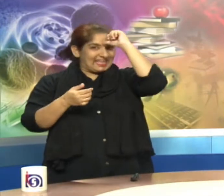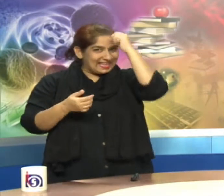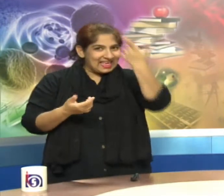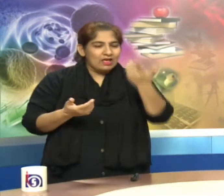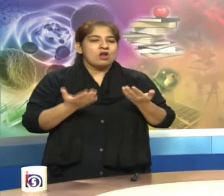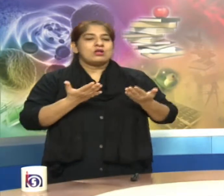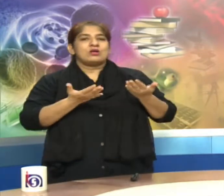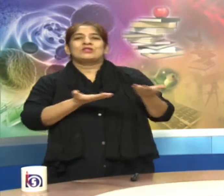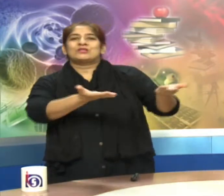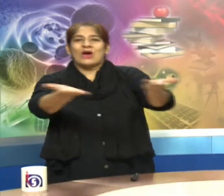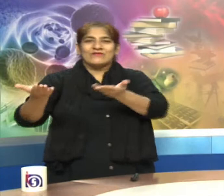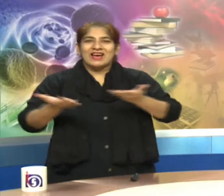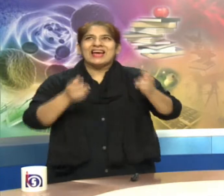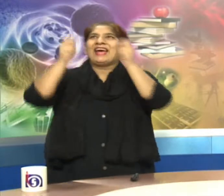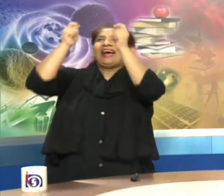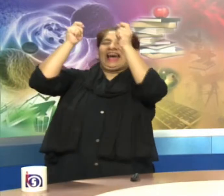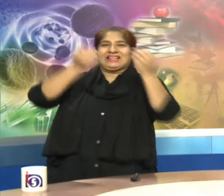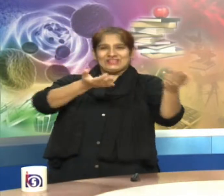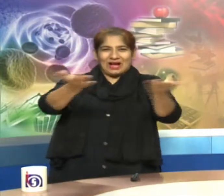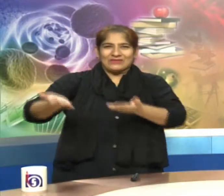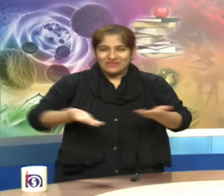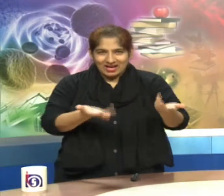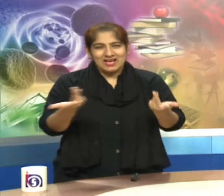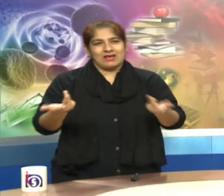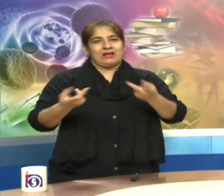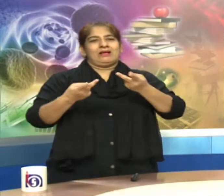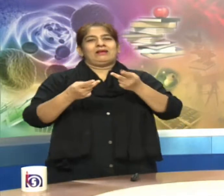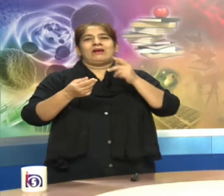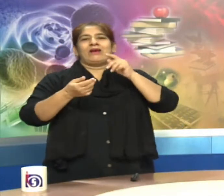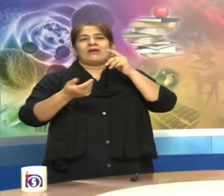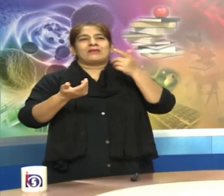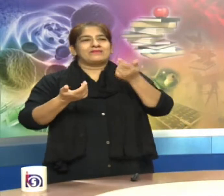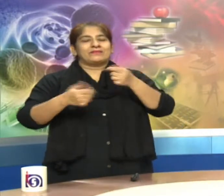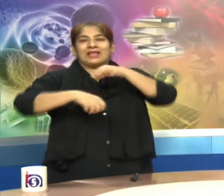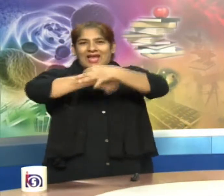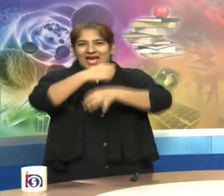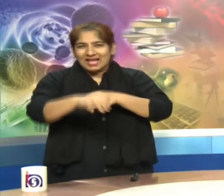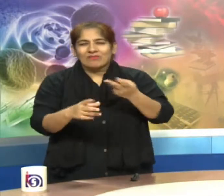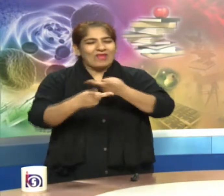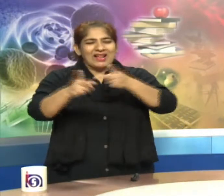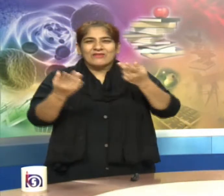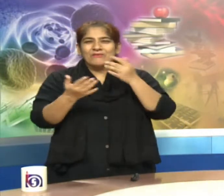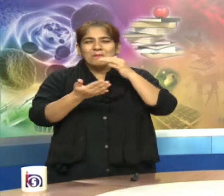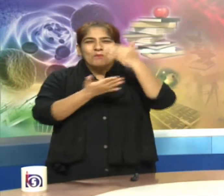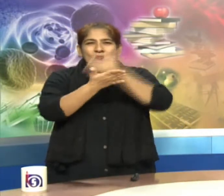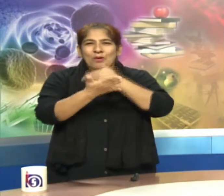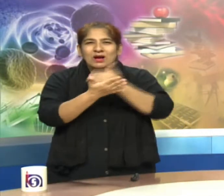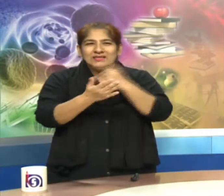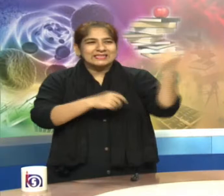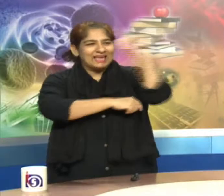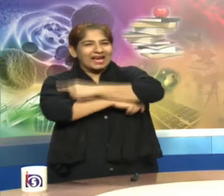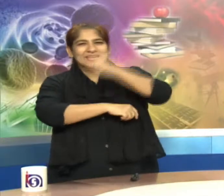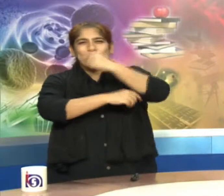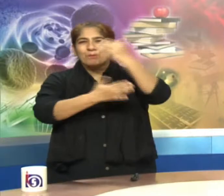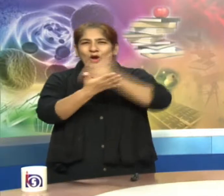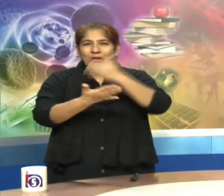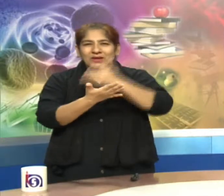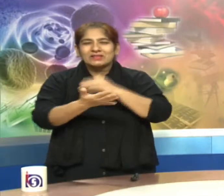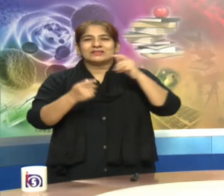Like we have different festive time, Diwali, Karwa Chauth or Rakhi. In India we have so